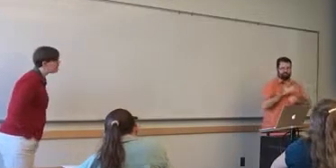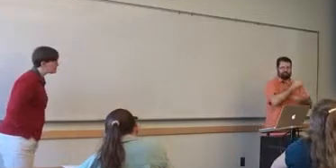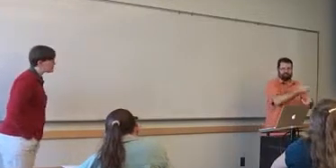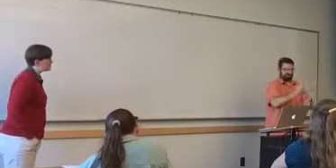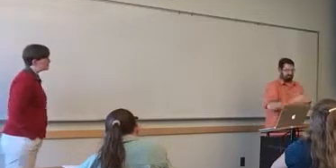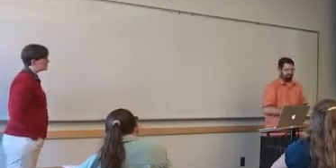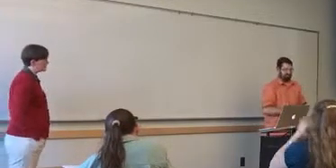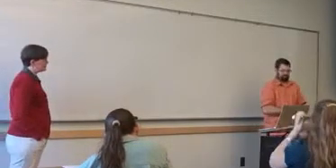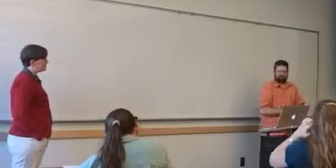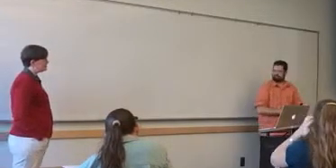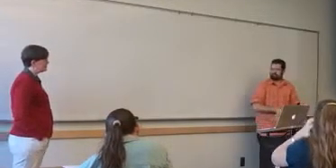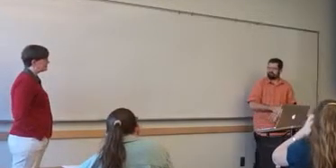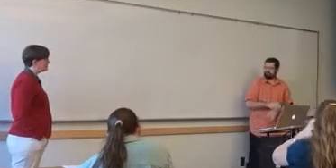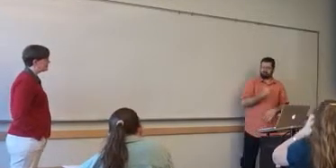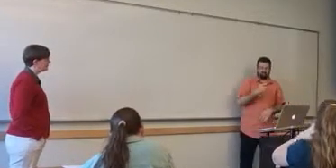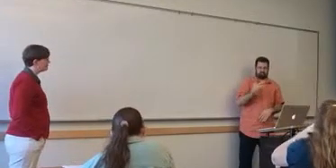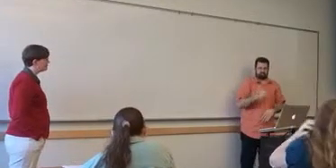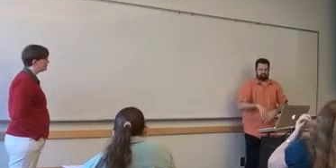of a thousand points of grammar.